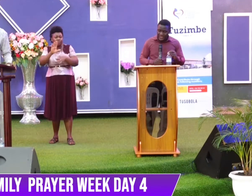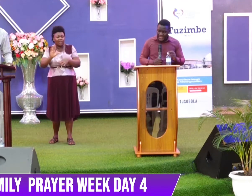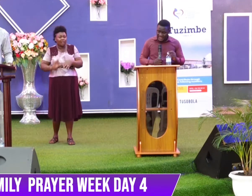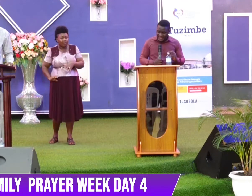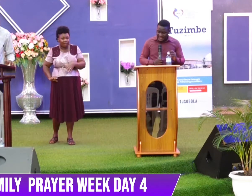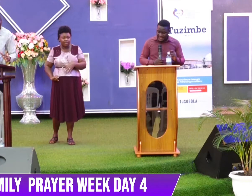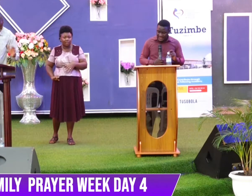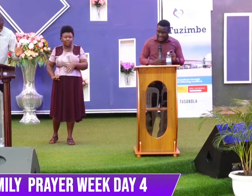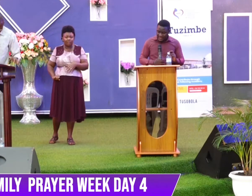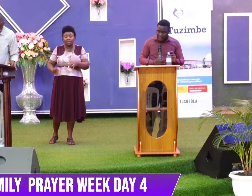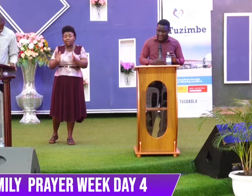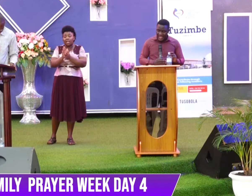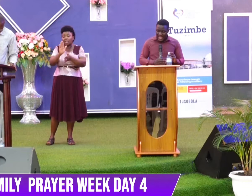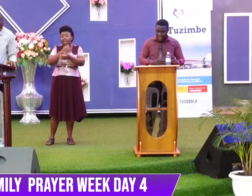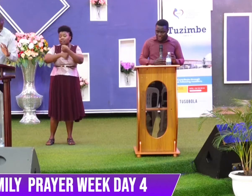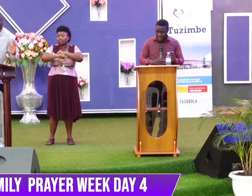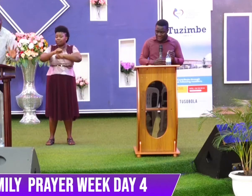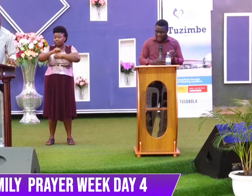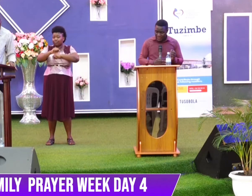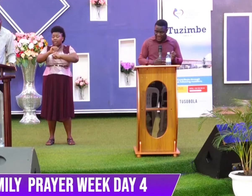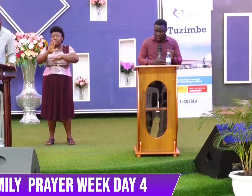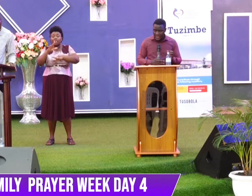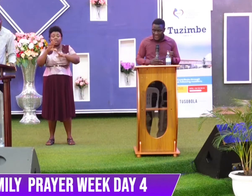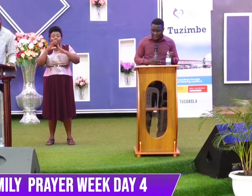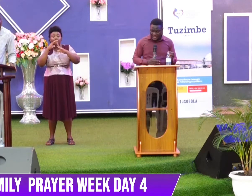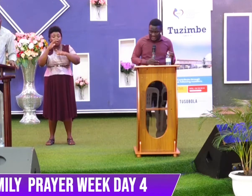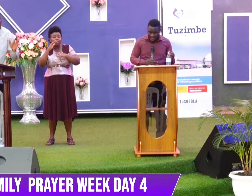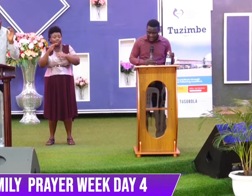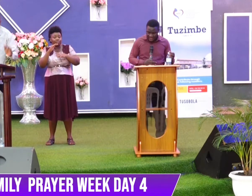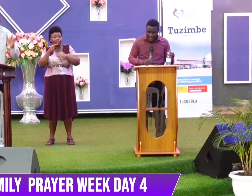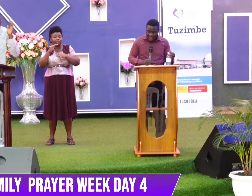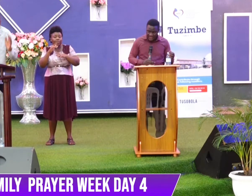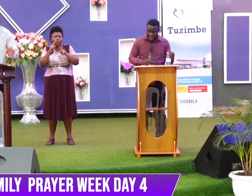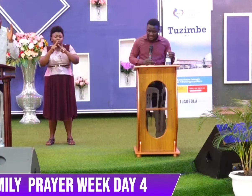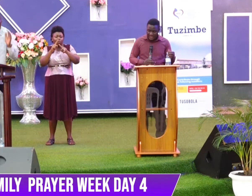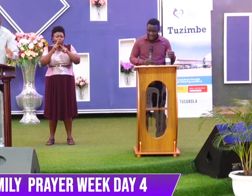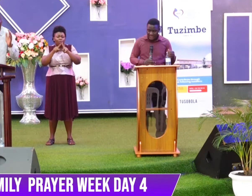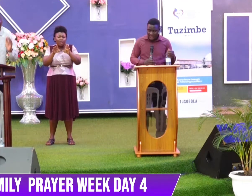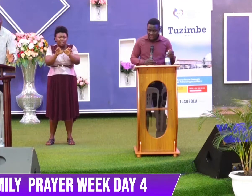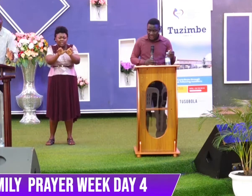them by their deeds, by their actions, by the way they speak.